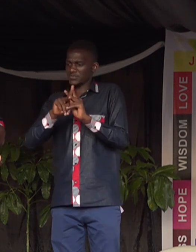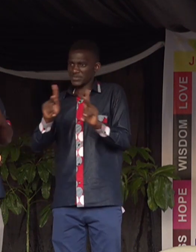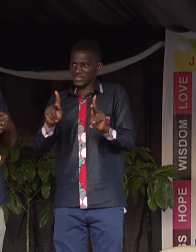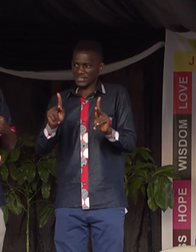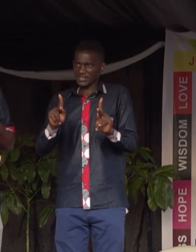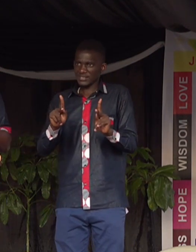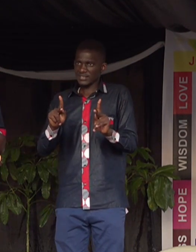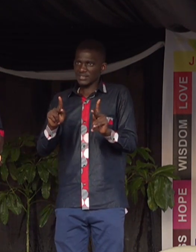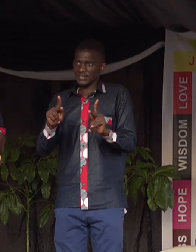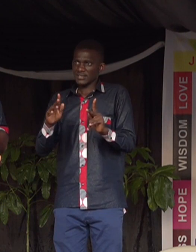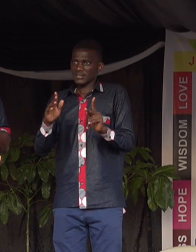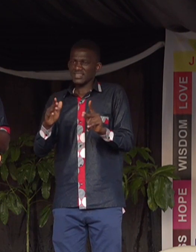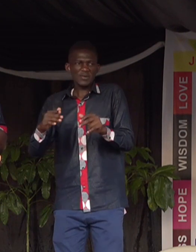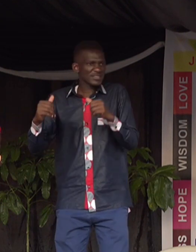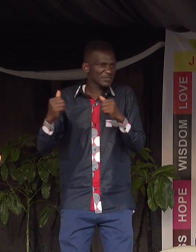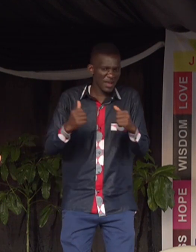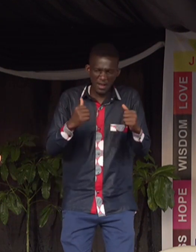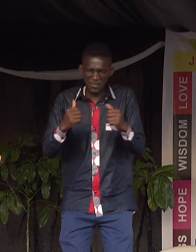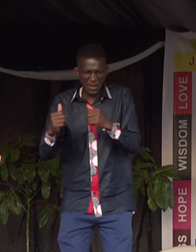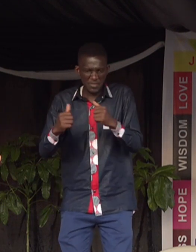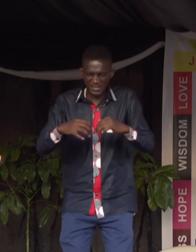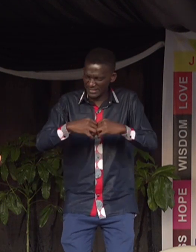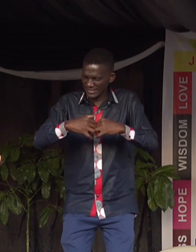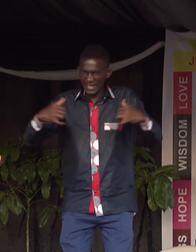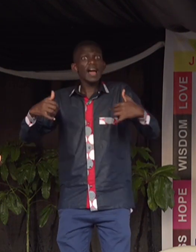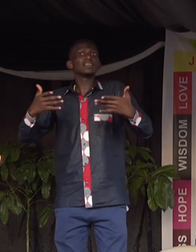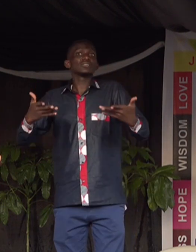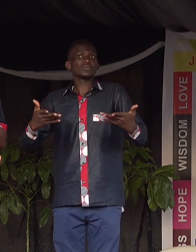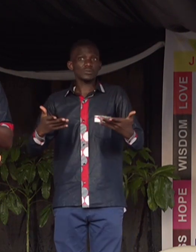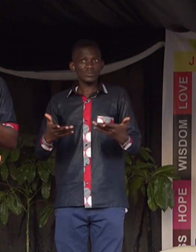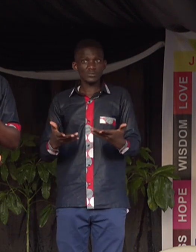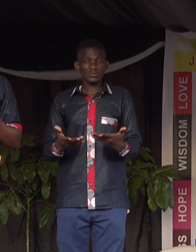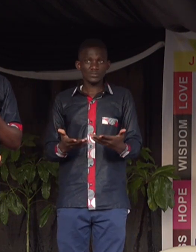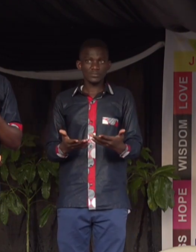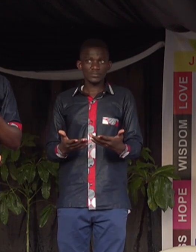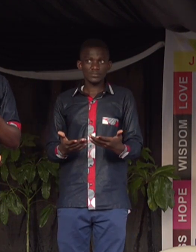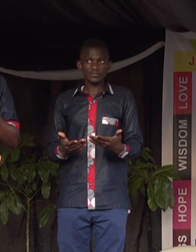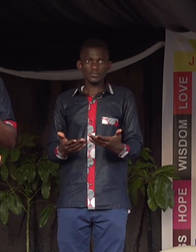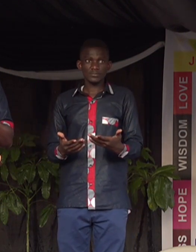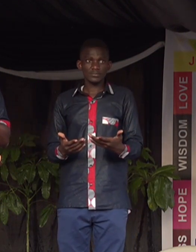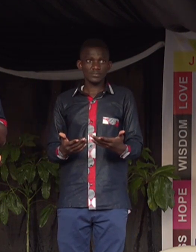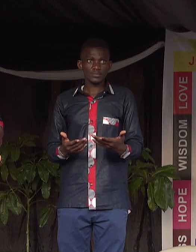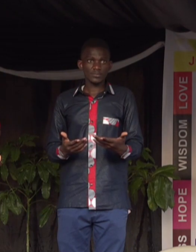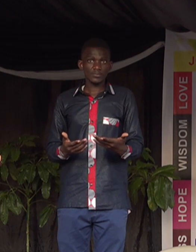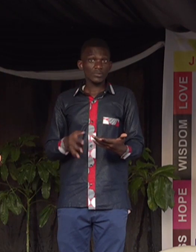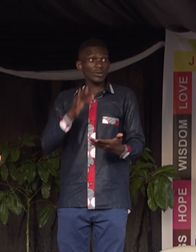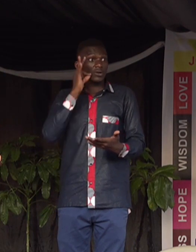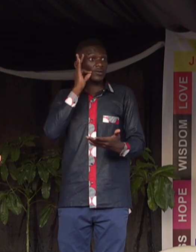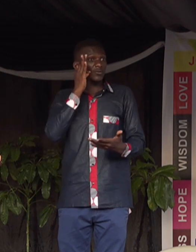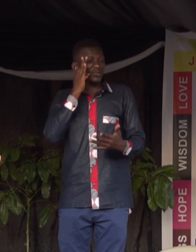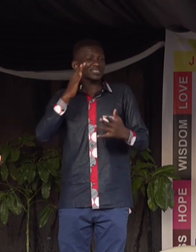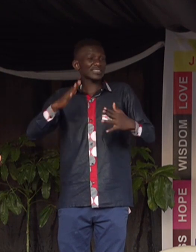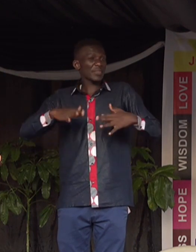Eno bwakugira bwakuyuza, and they do all kind of things to you. Ebibala binyuma nyongo